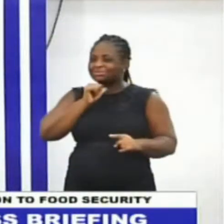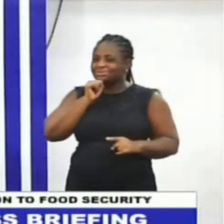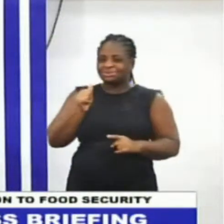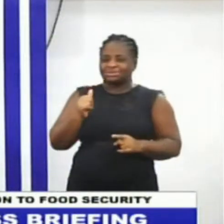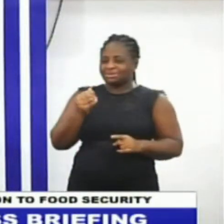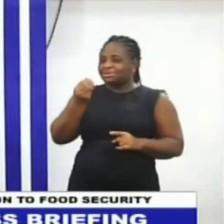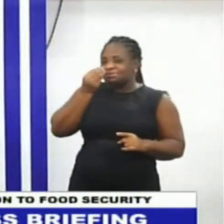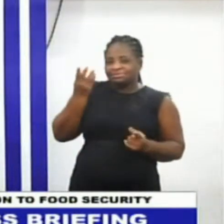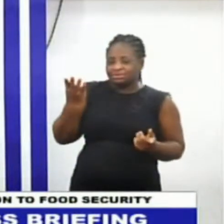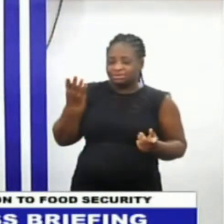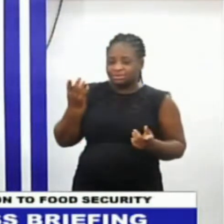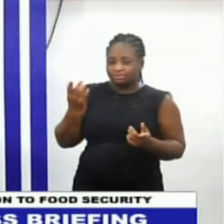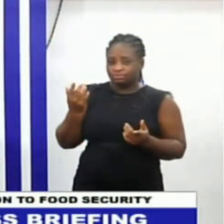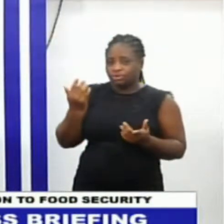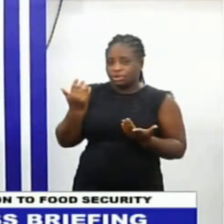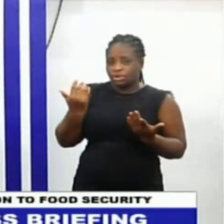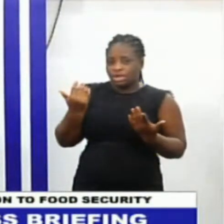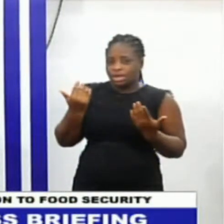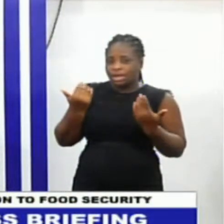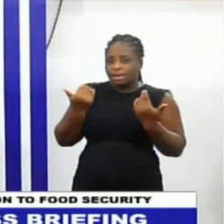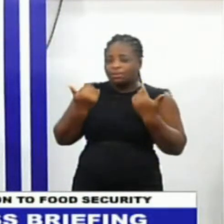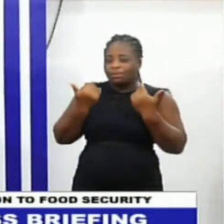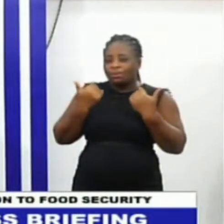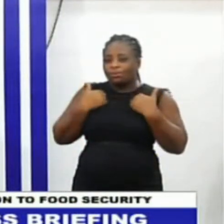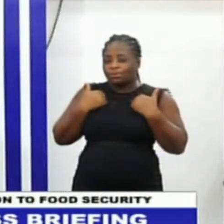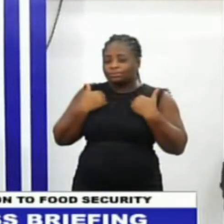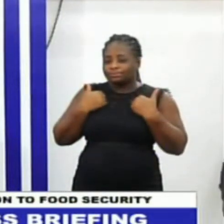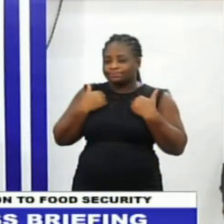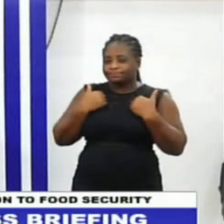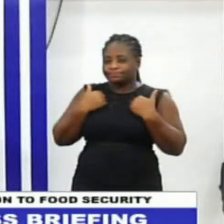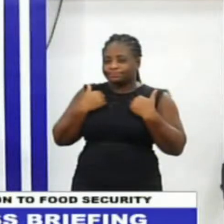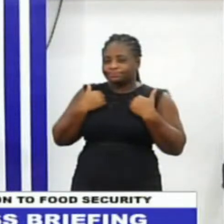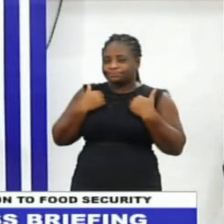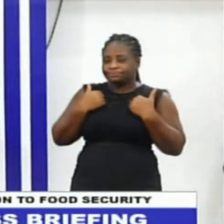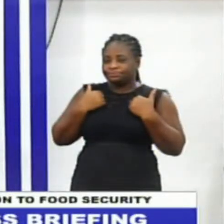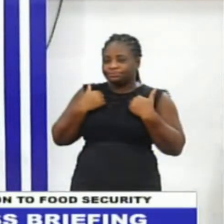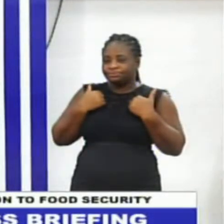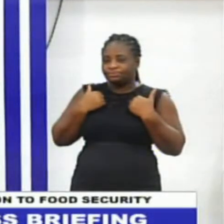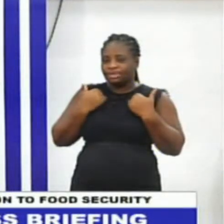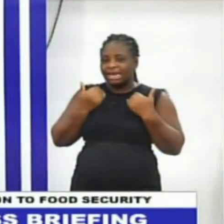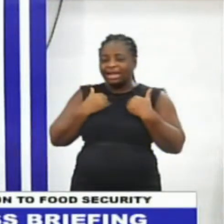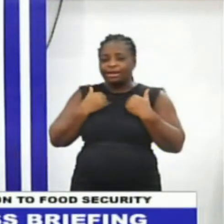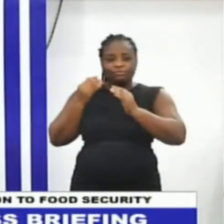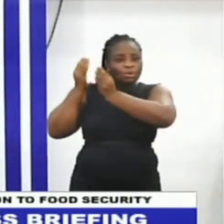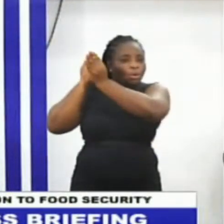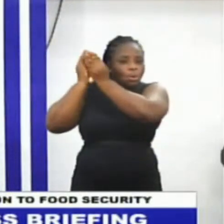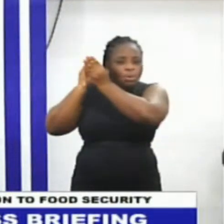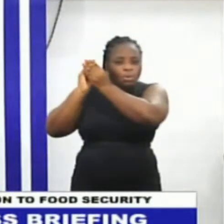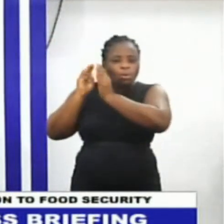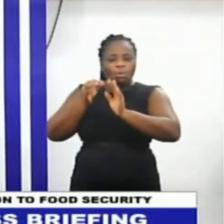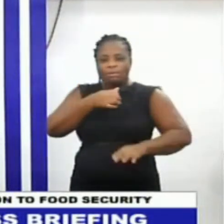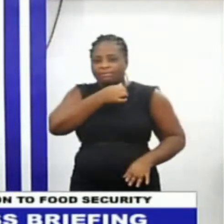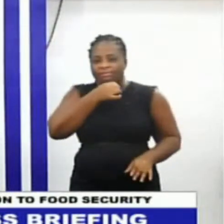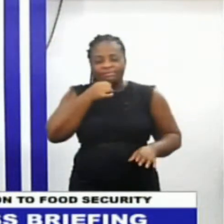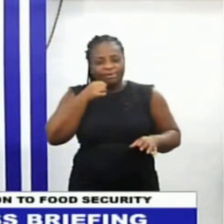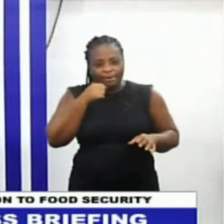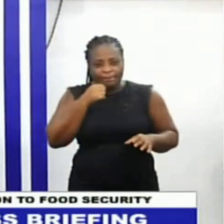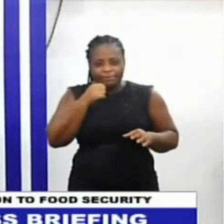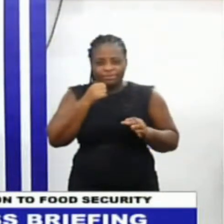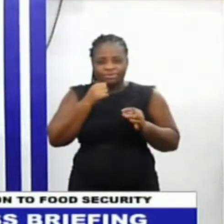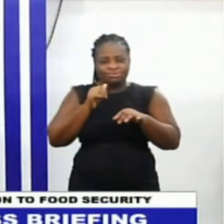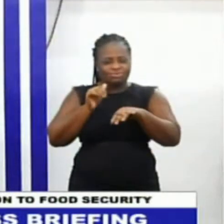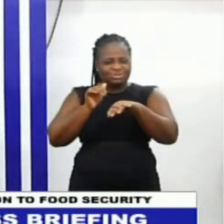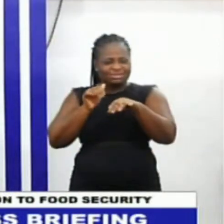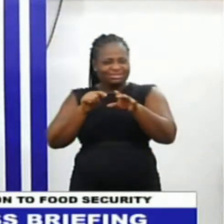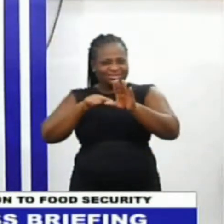You know, we have swollen shoot virus in our cocoa farms, which we started earnestly